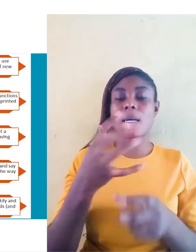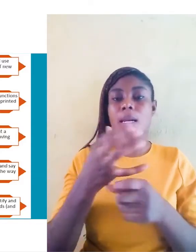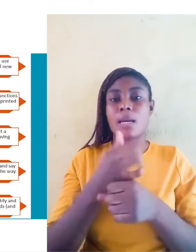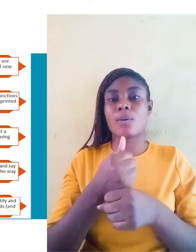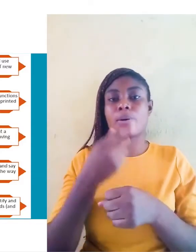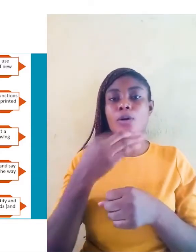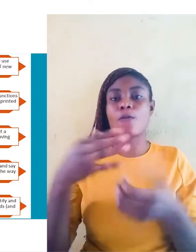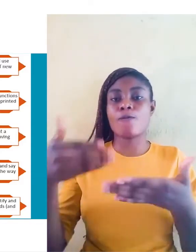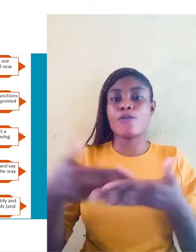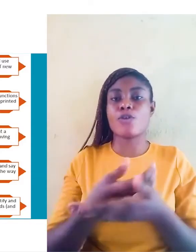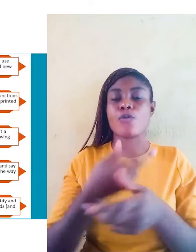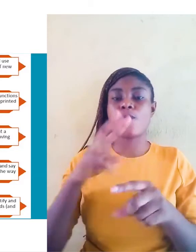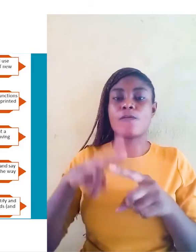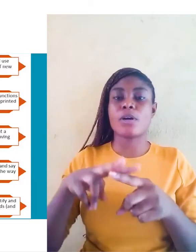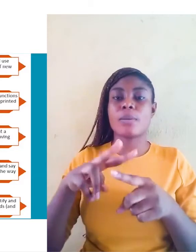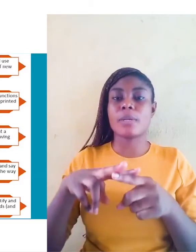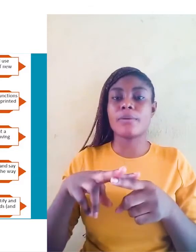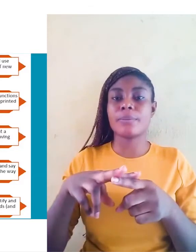new vocabulary.